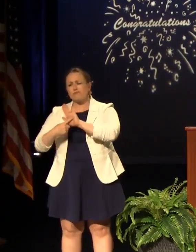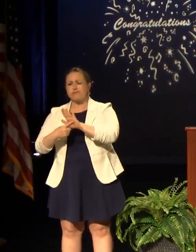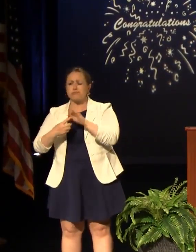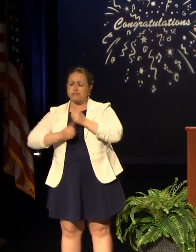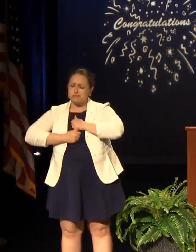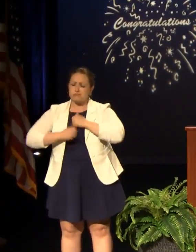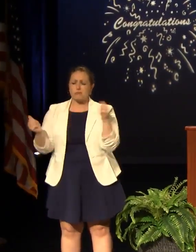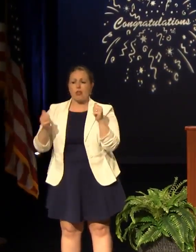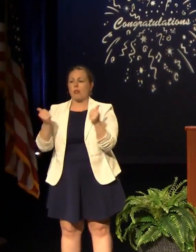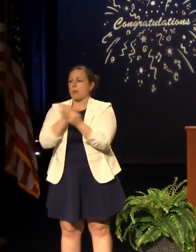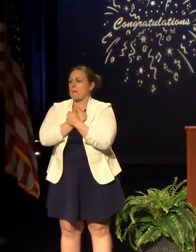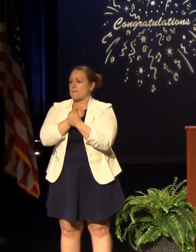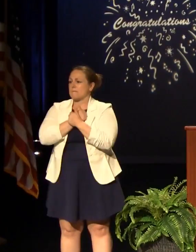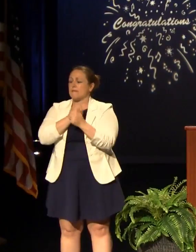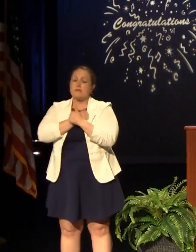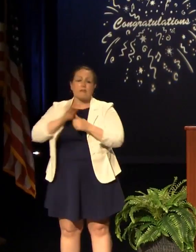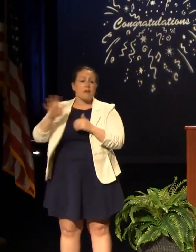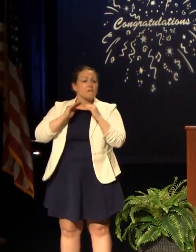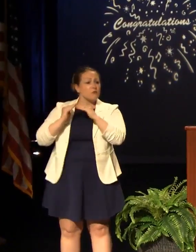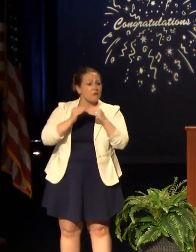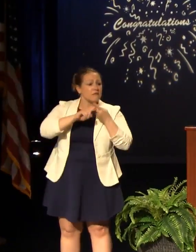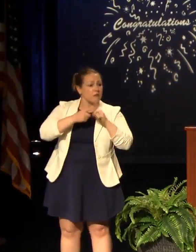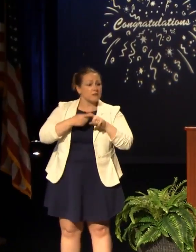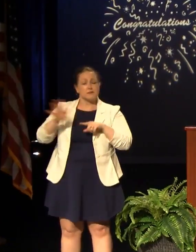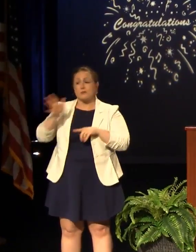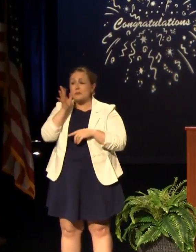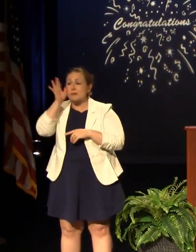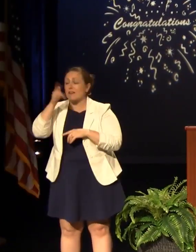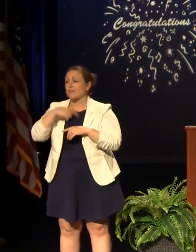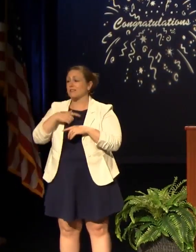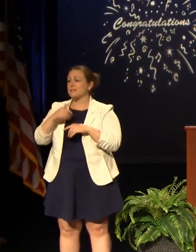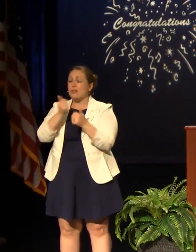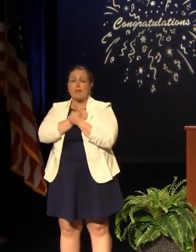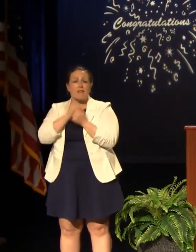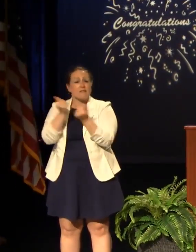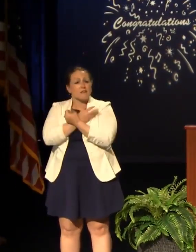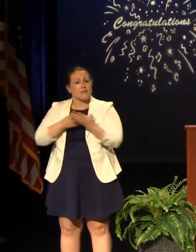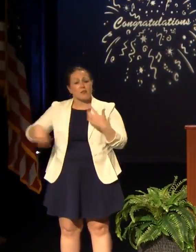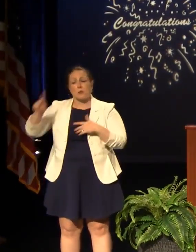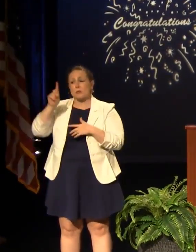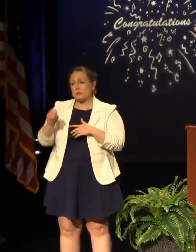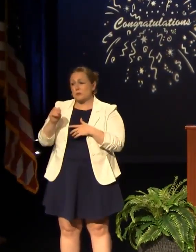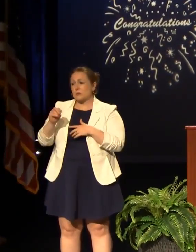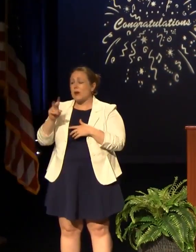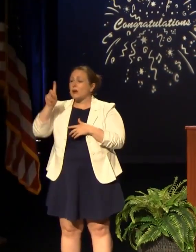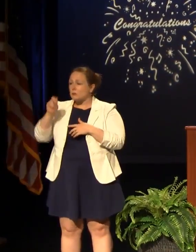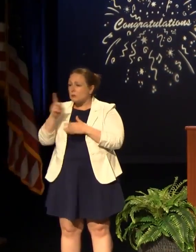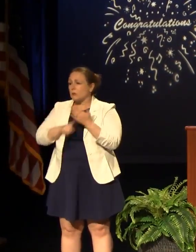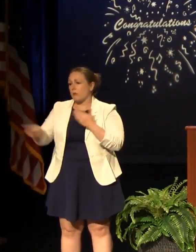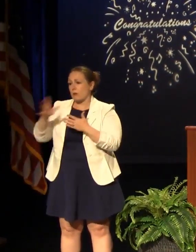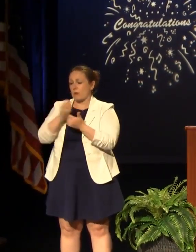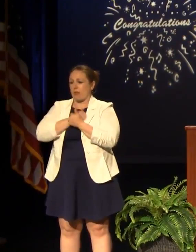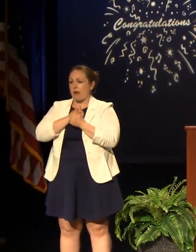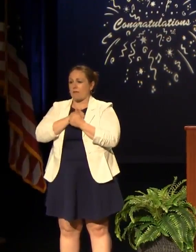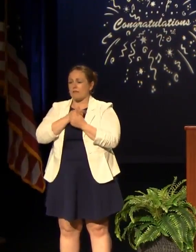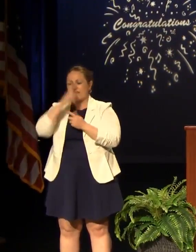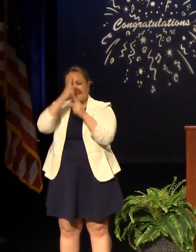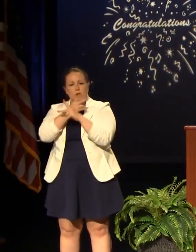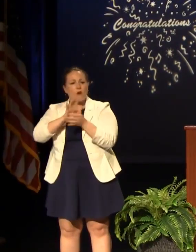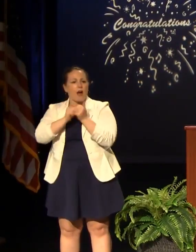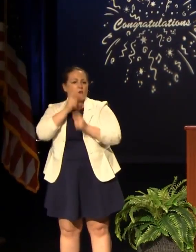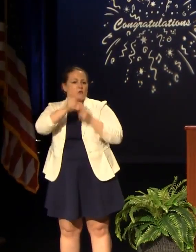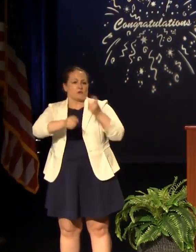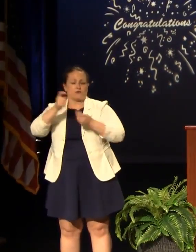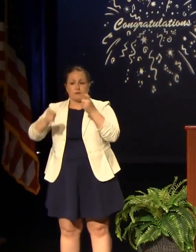what you do and do what you love. Love simply waking up every day and being able to contribute to the world around you. And most importantly,